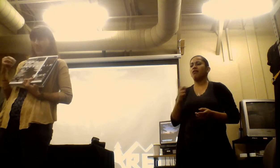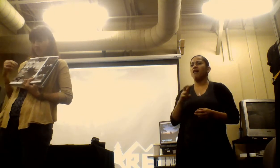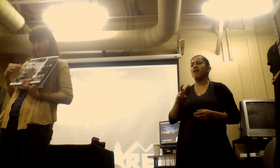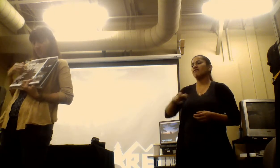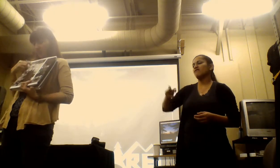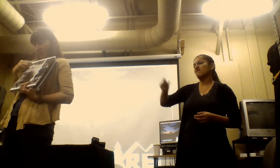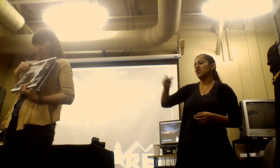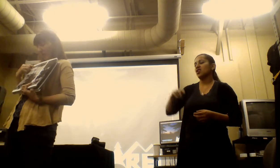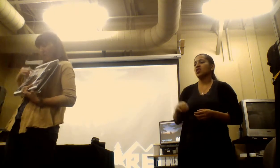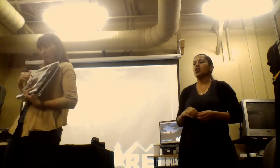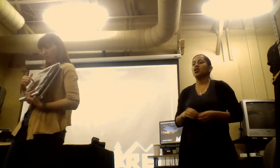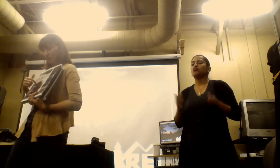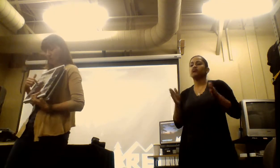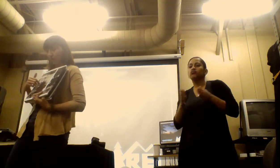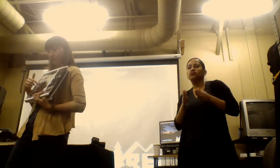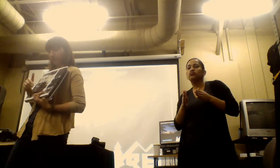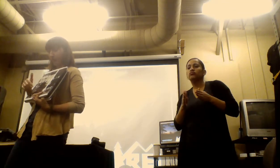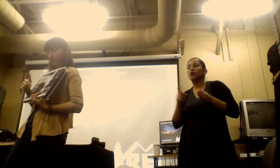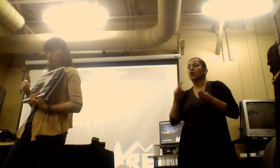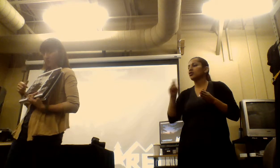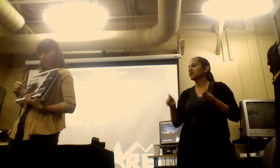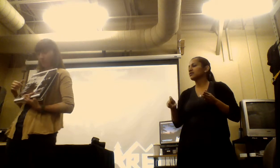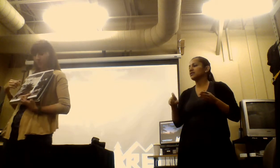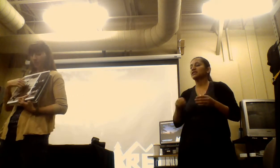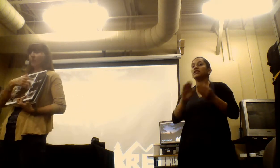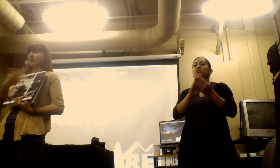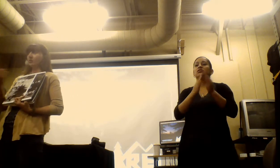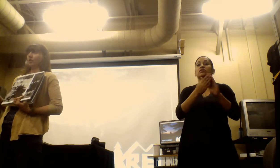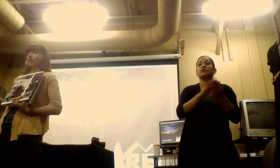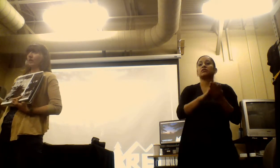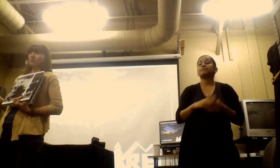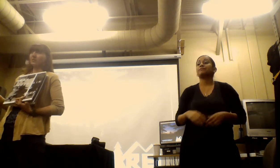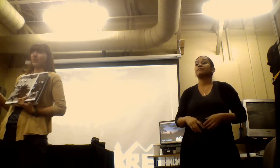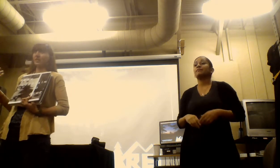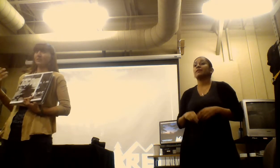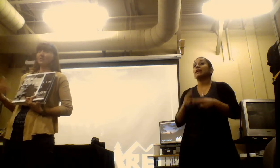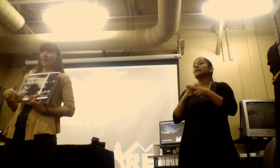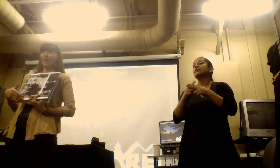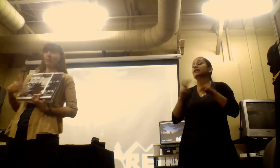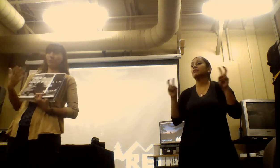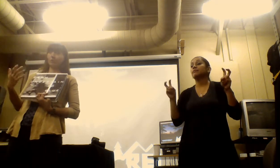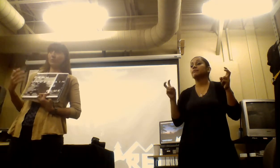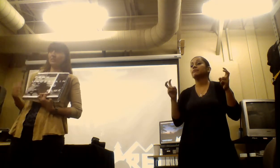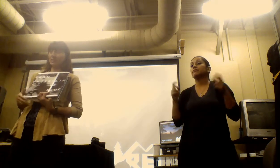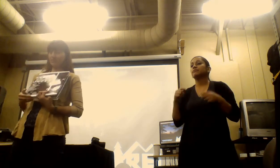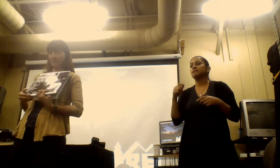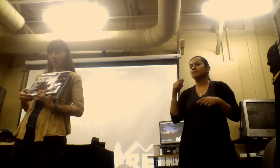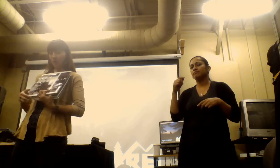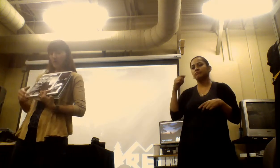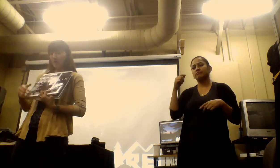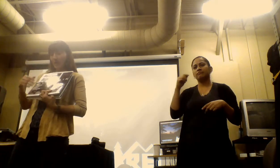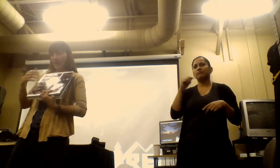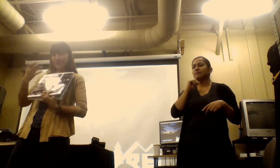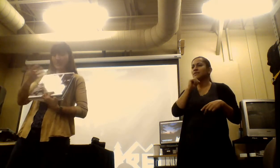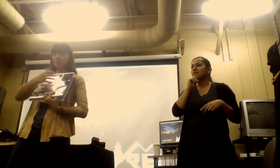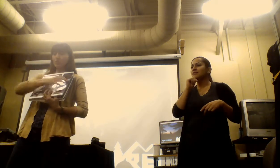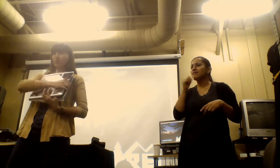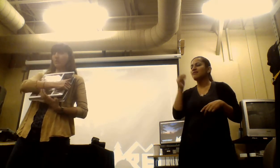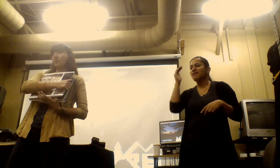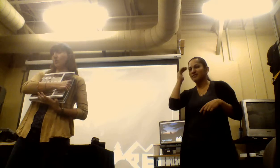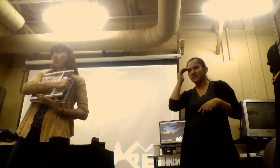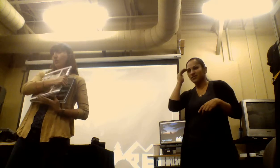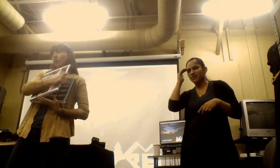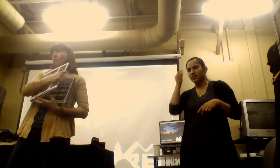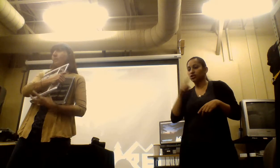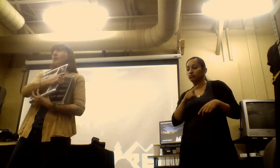Texas towns. And so this is called From Uncertain to Blue, and Uncertain is a Texas town, and Blue is a Texas town. And he's shooting